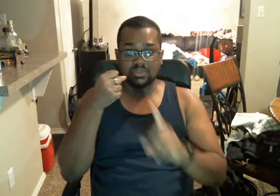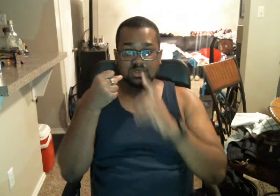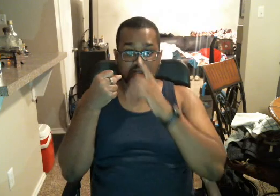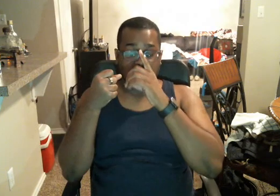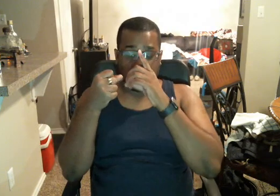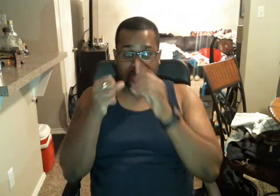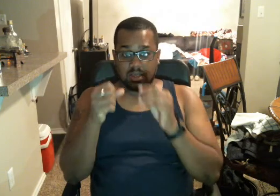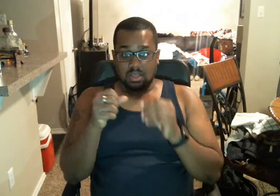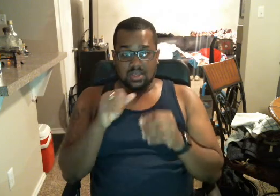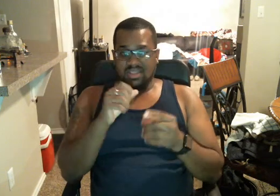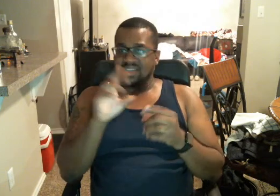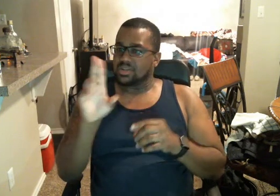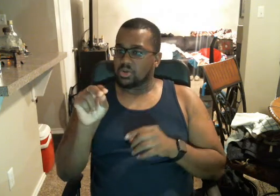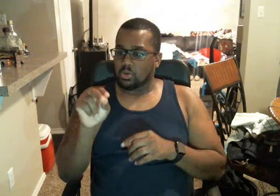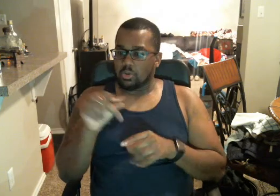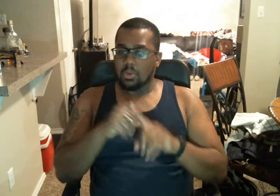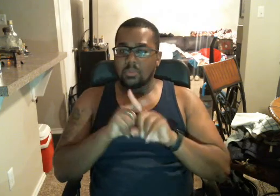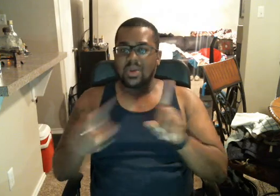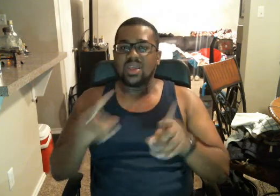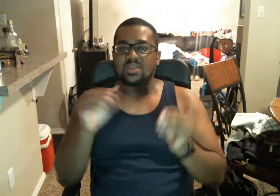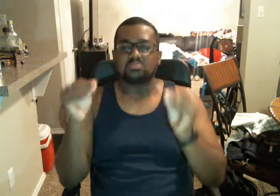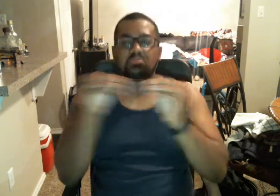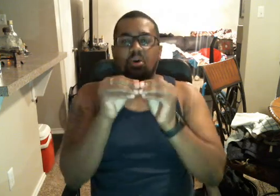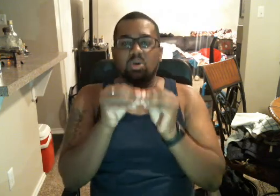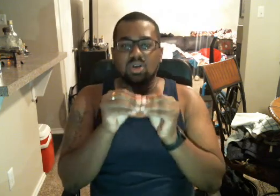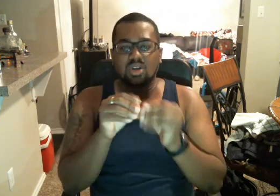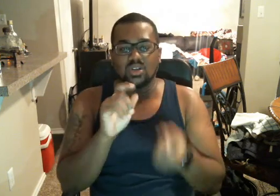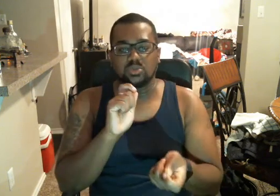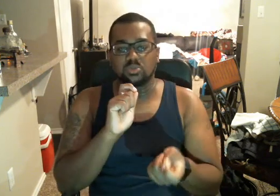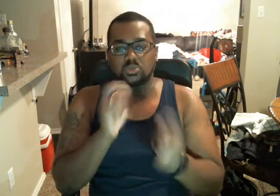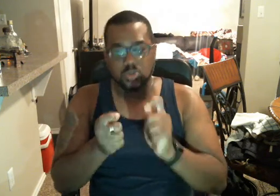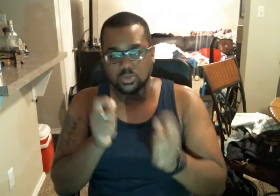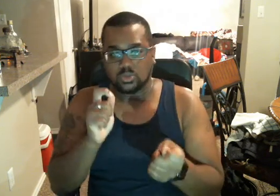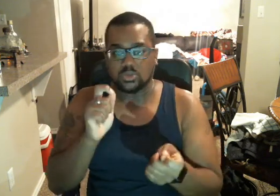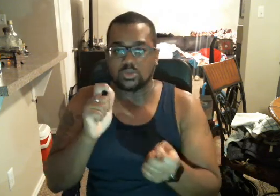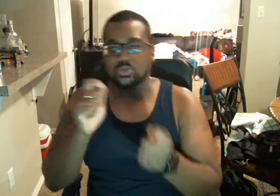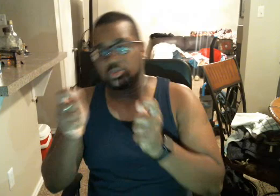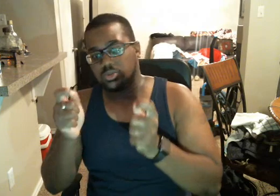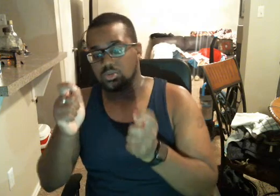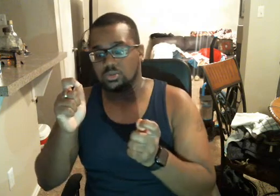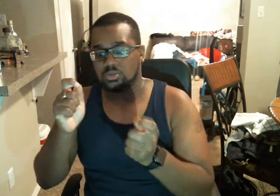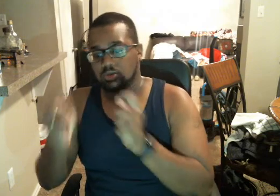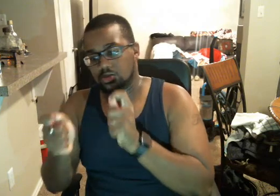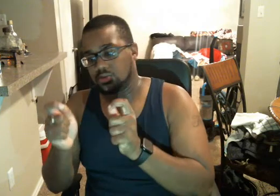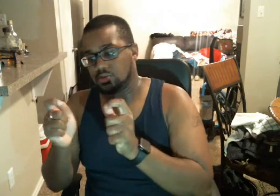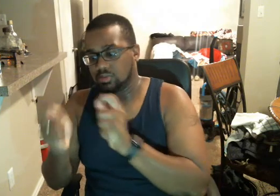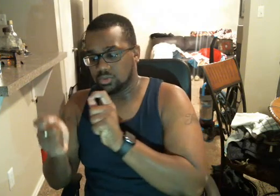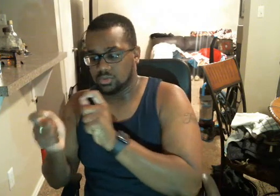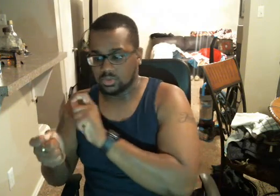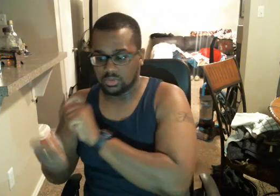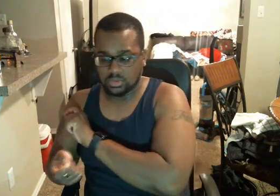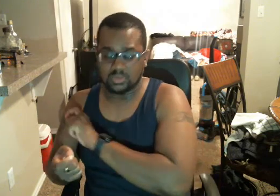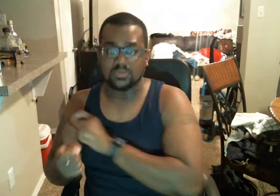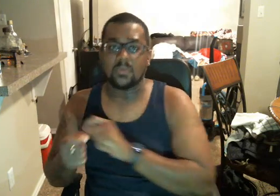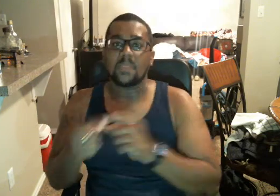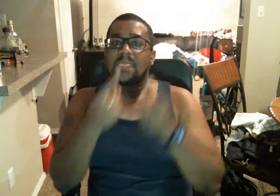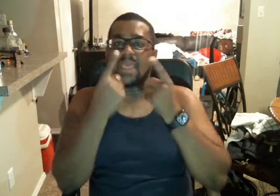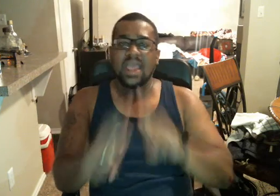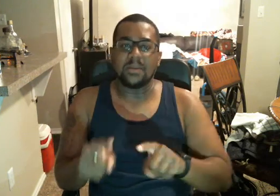more the cumulative effect of little changes. So for me, it was like a little tap on the arm that I didn't even know was happening. A little tap on the arm. And if